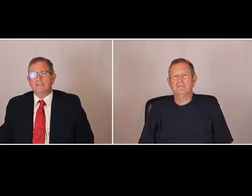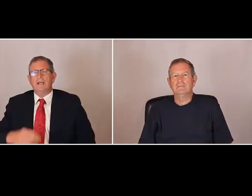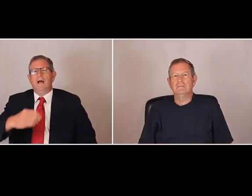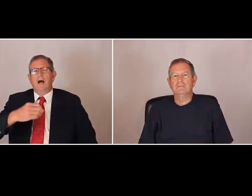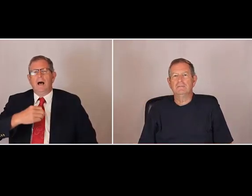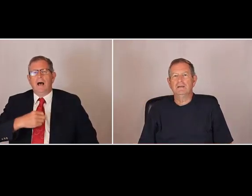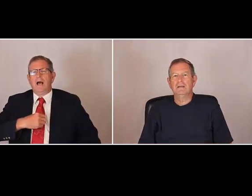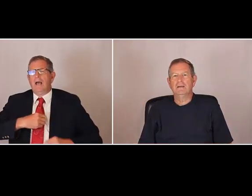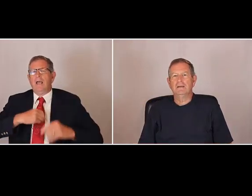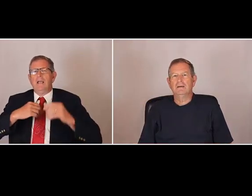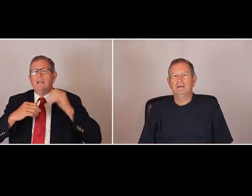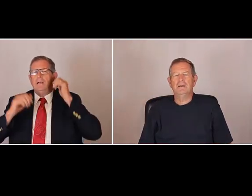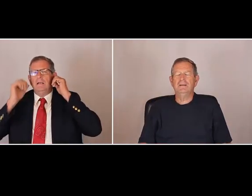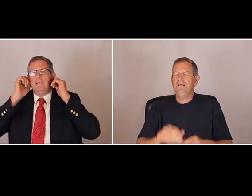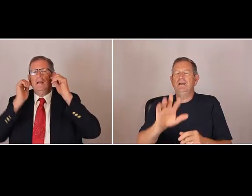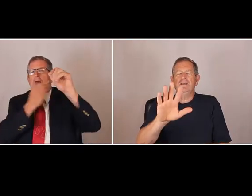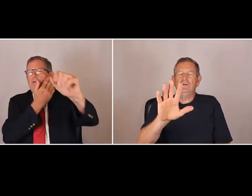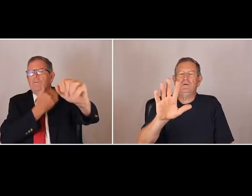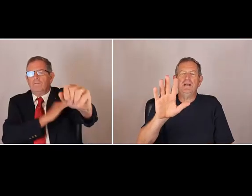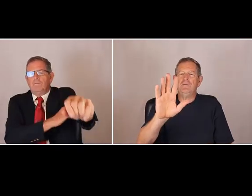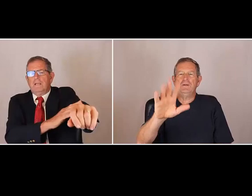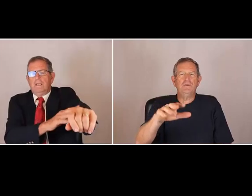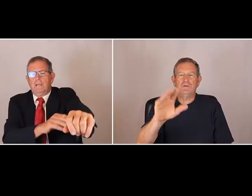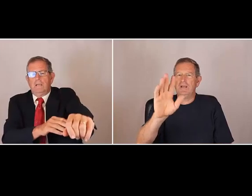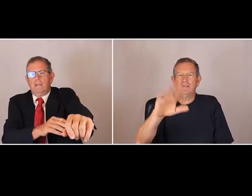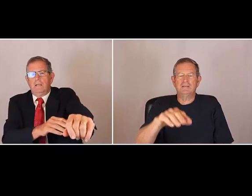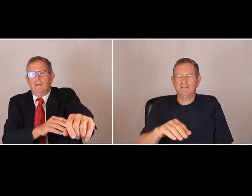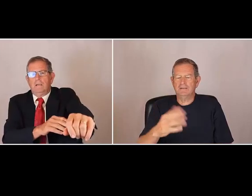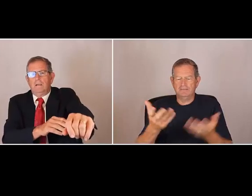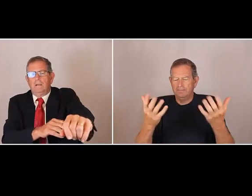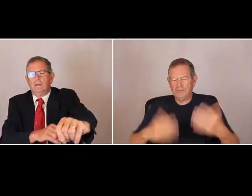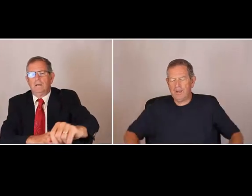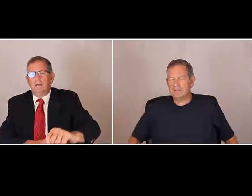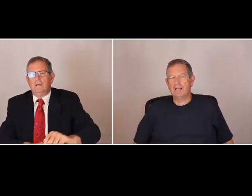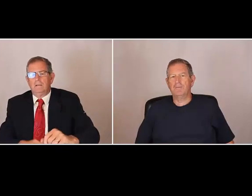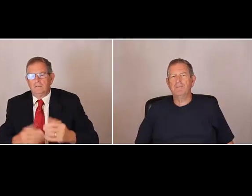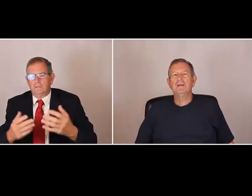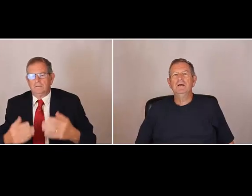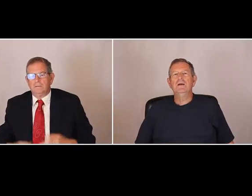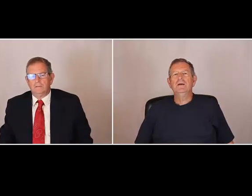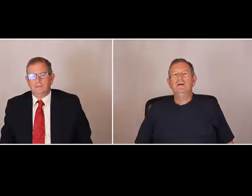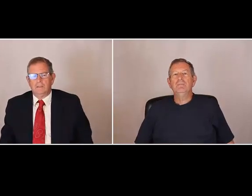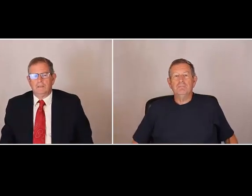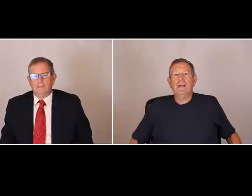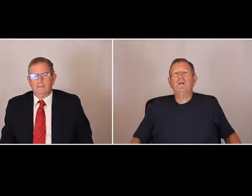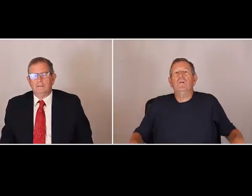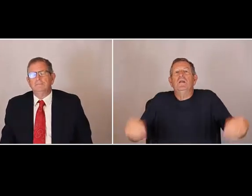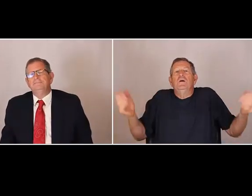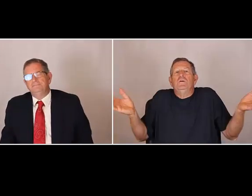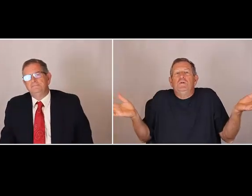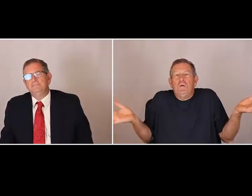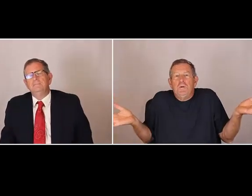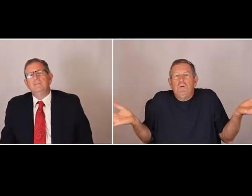Yes. I live... You don't have to use your hands. Put your hands down. Michael,